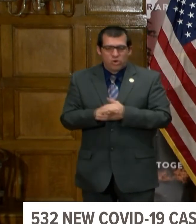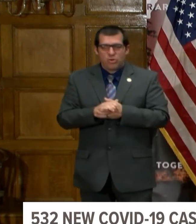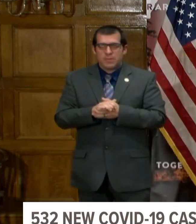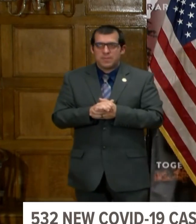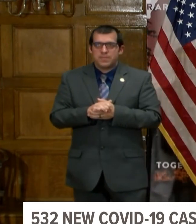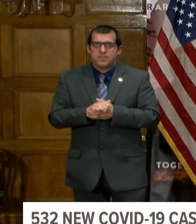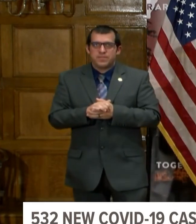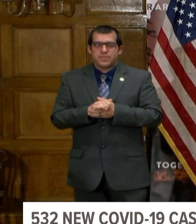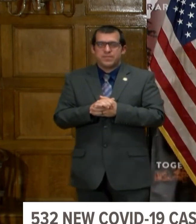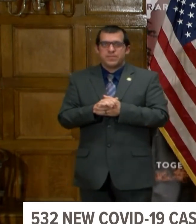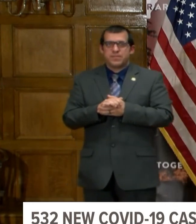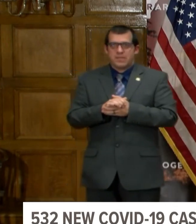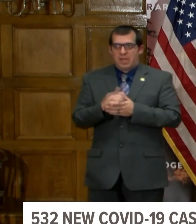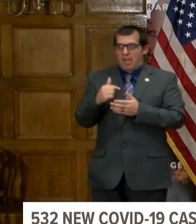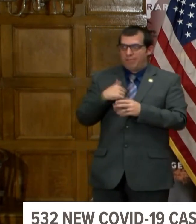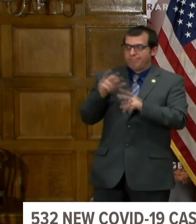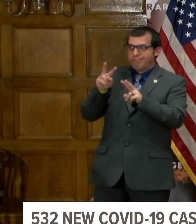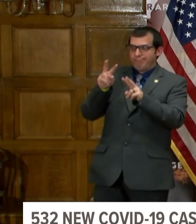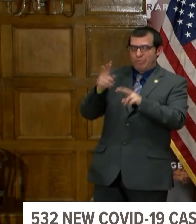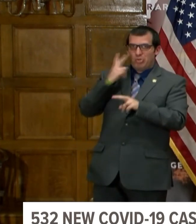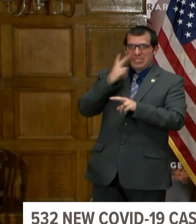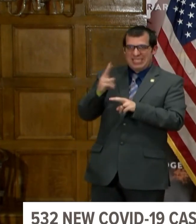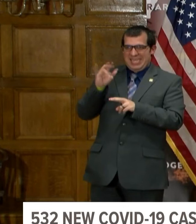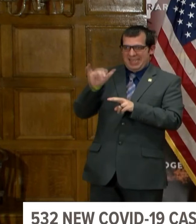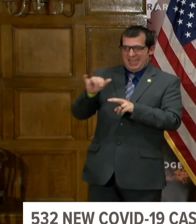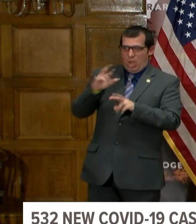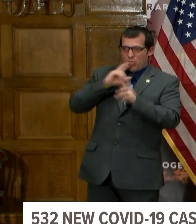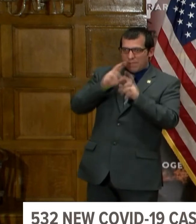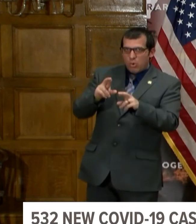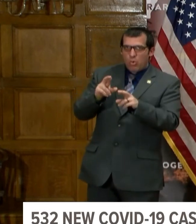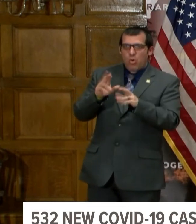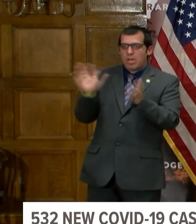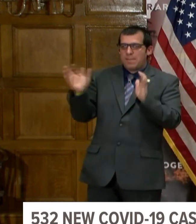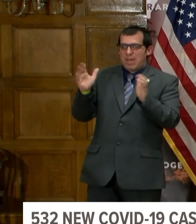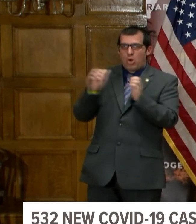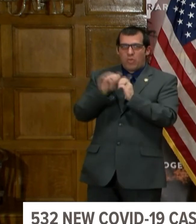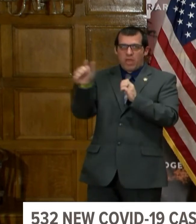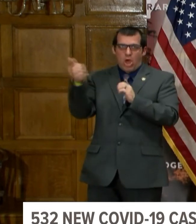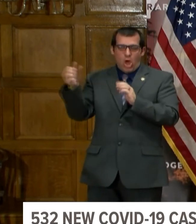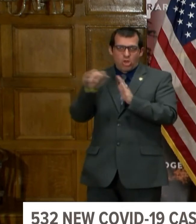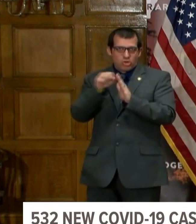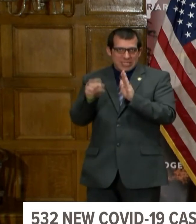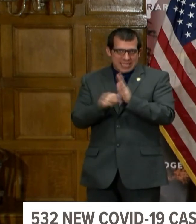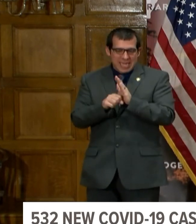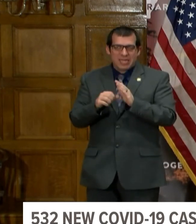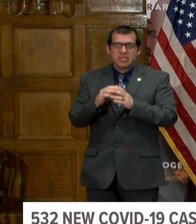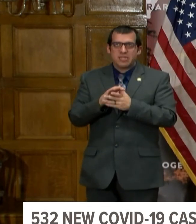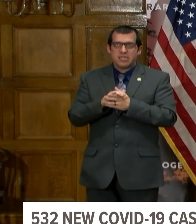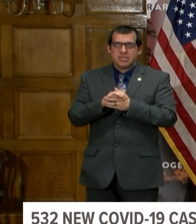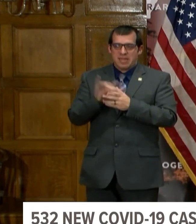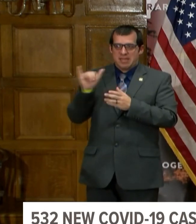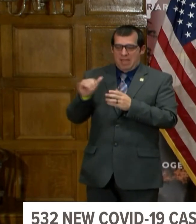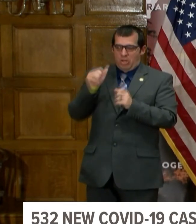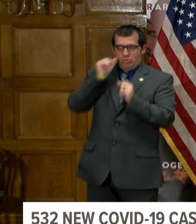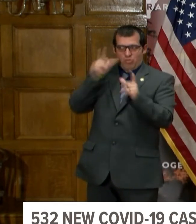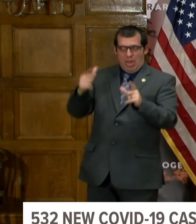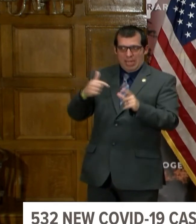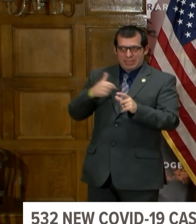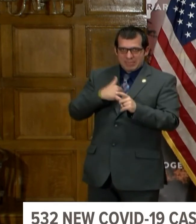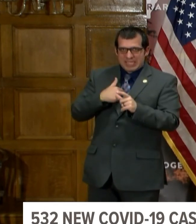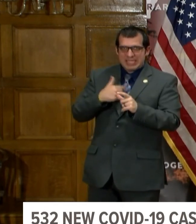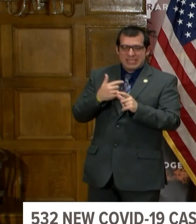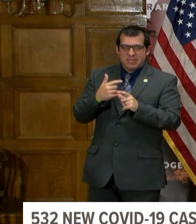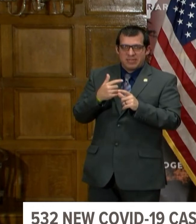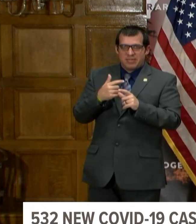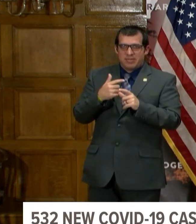I will be anxious to see that and how those numbers compare with other states. That actually surprises me that it's